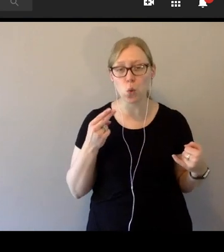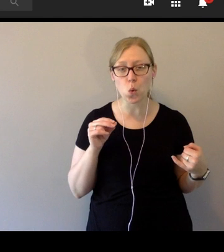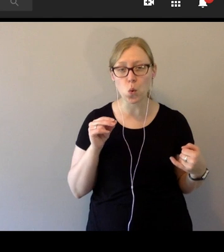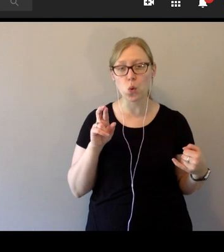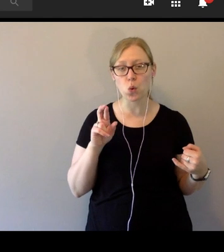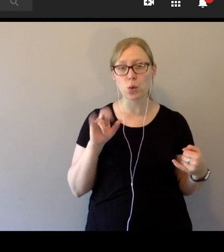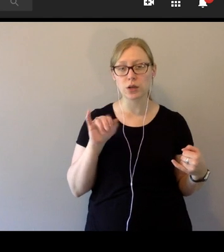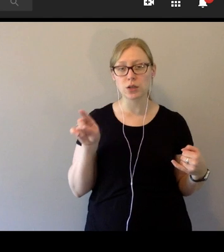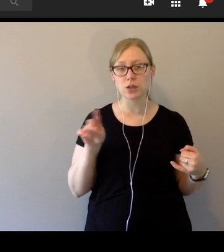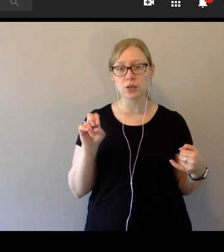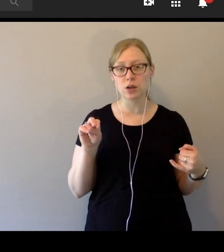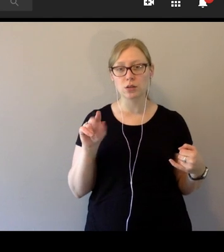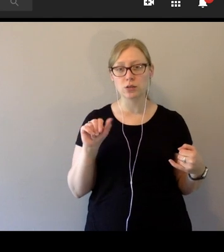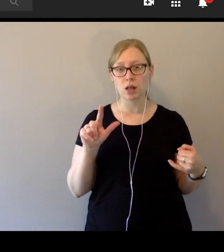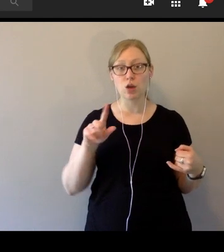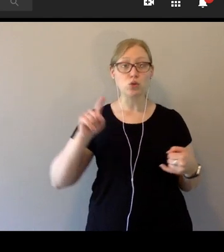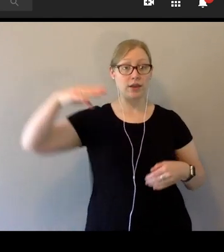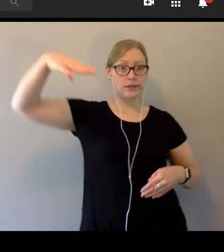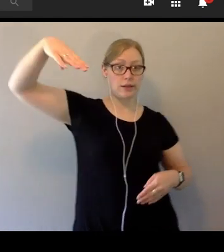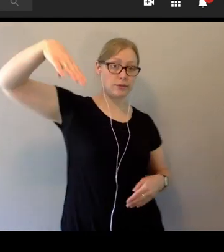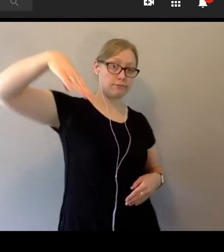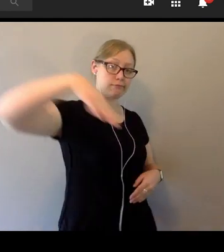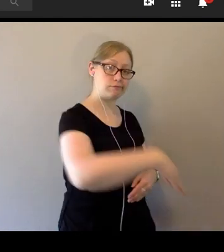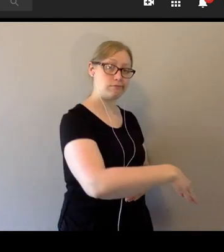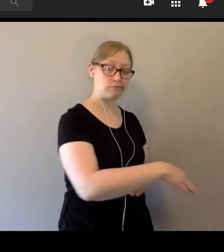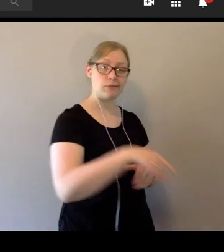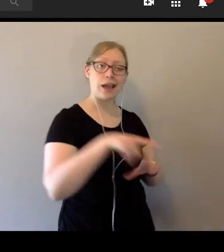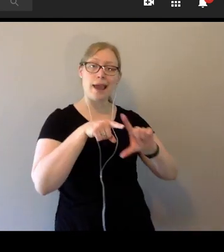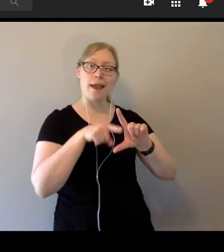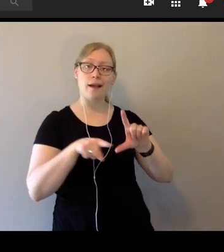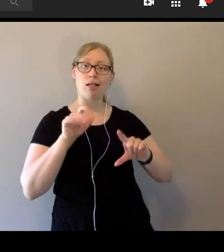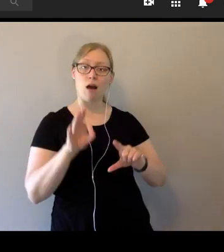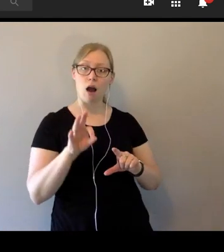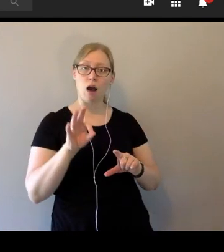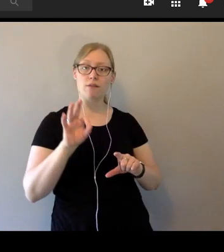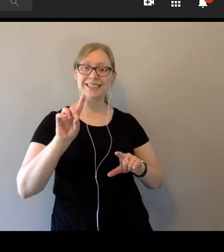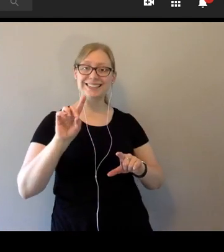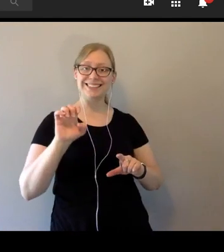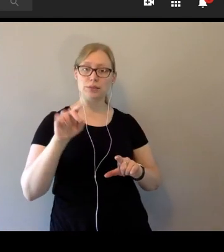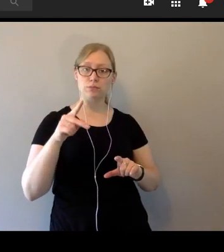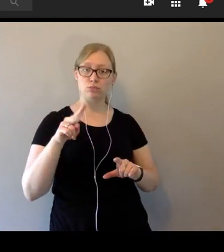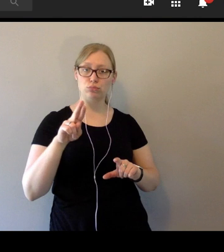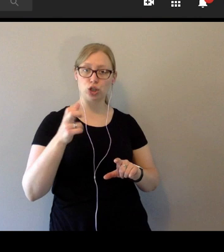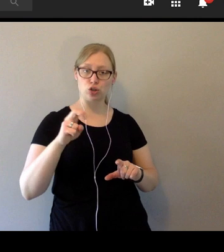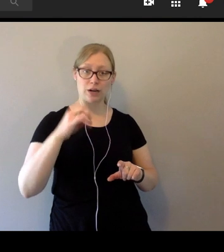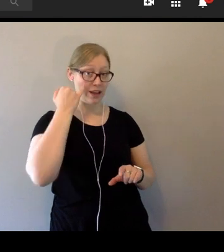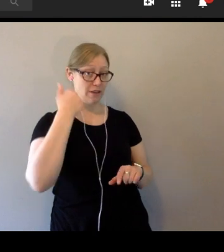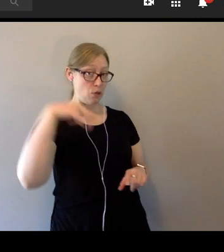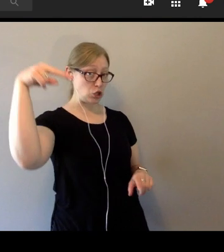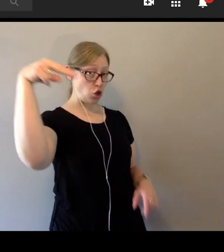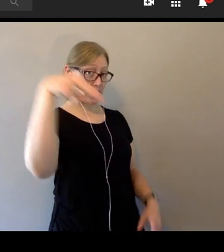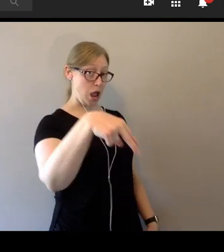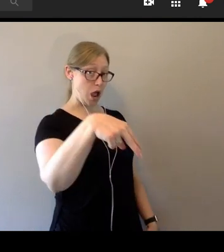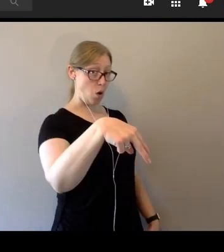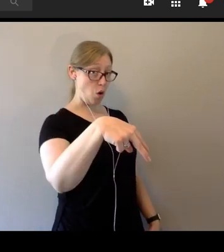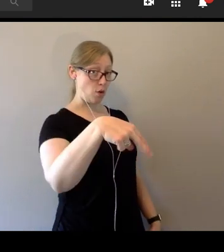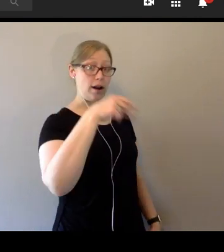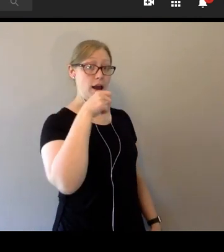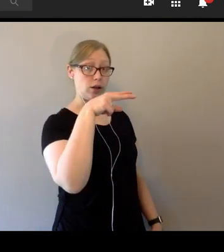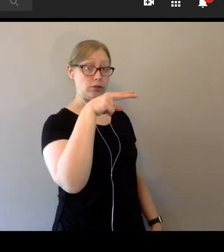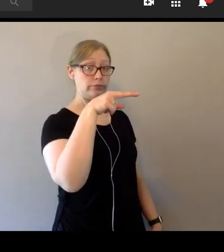like the angle of depression, like if I was looking here and I was looking down. And to find the slope, it's the same